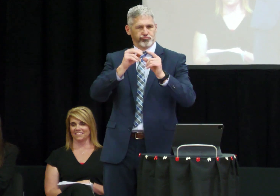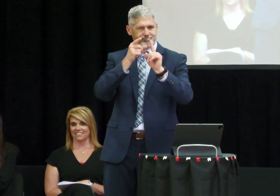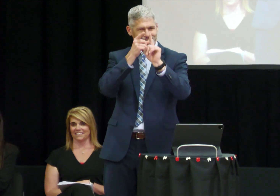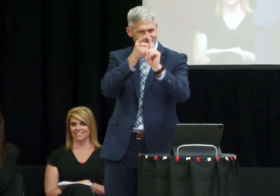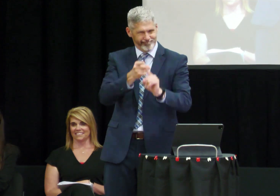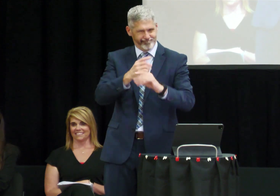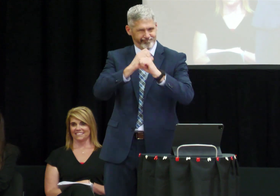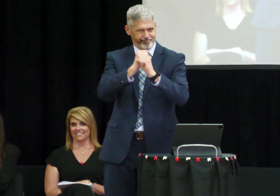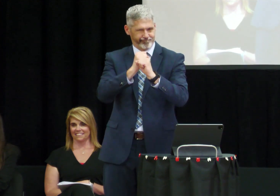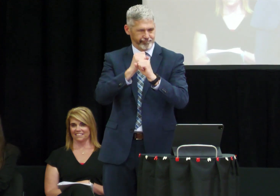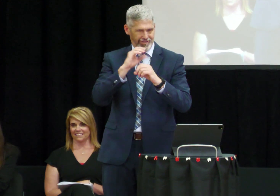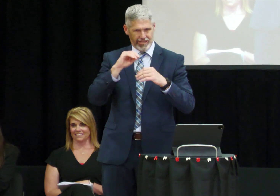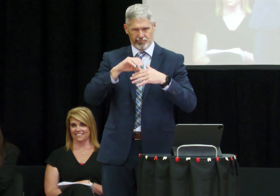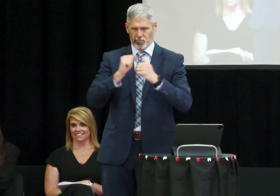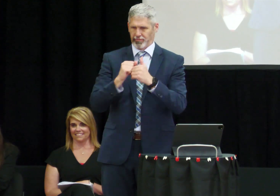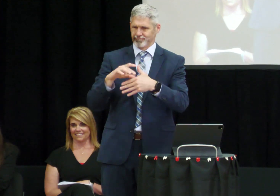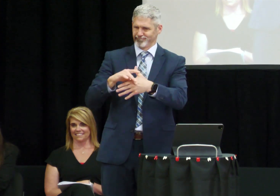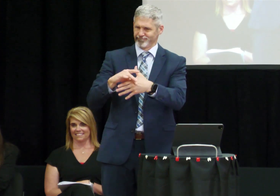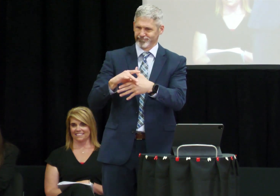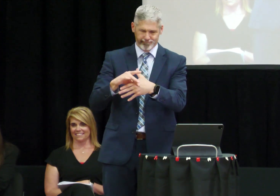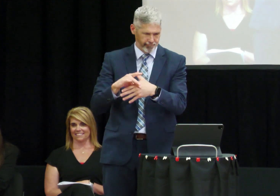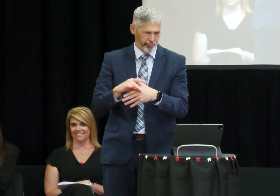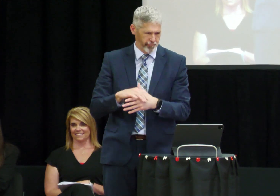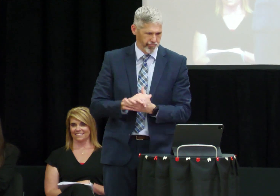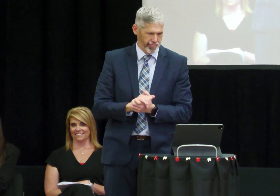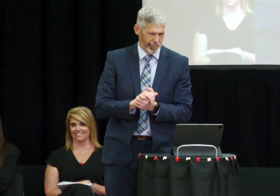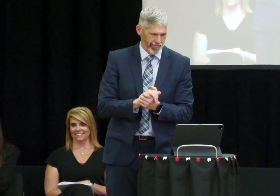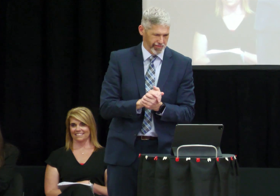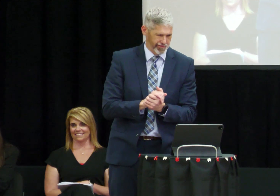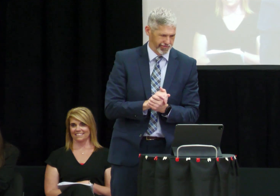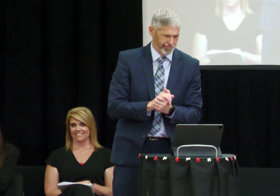is simultaneously succinct and substantial.